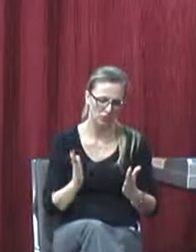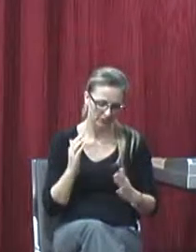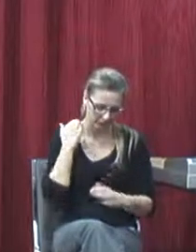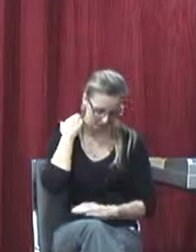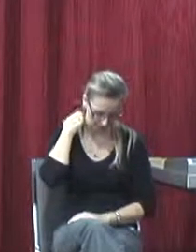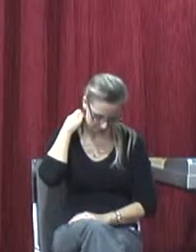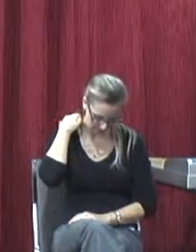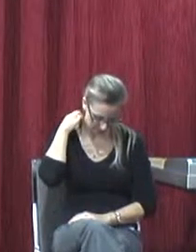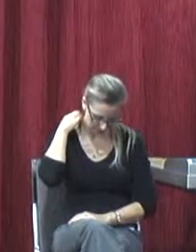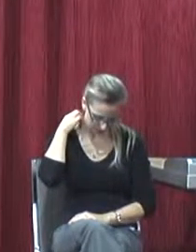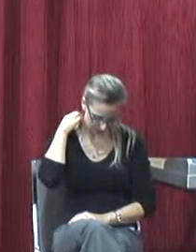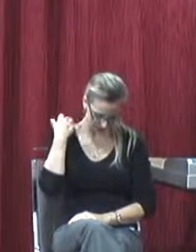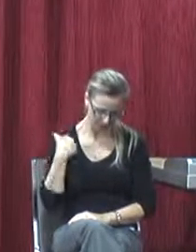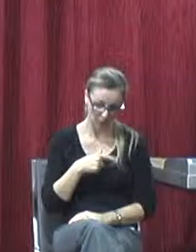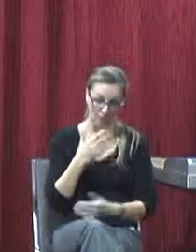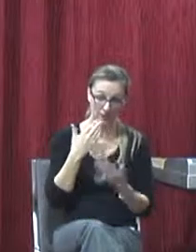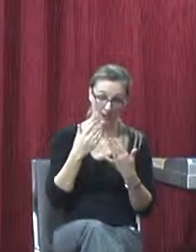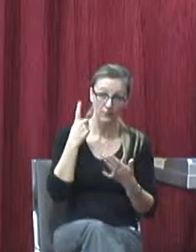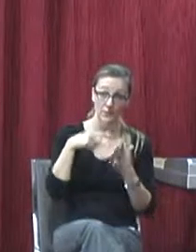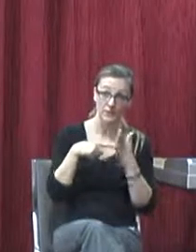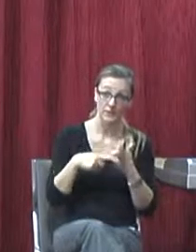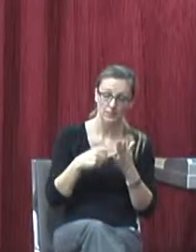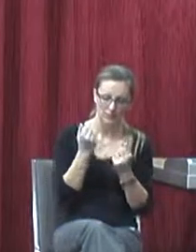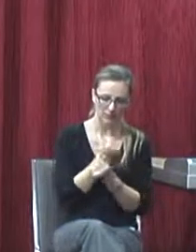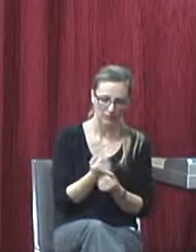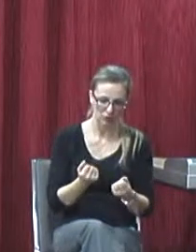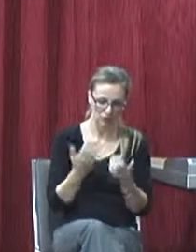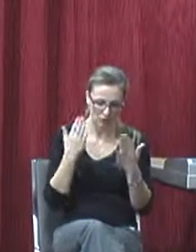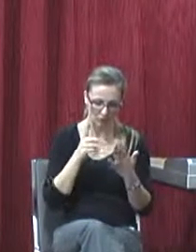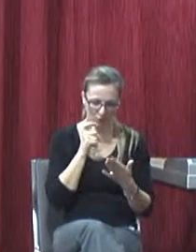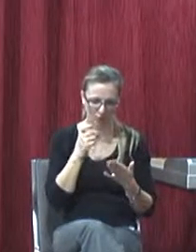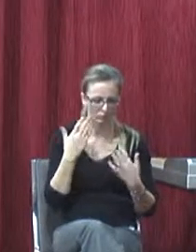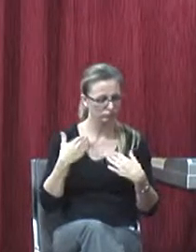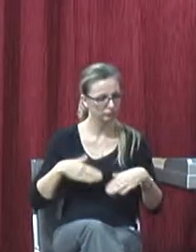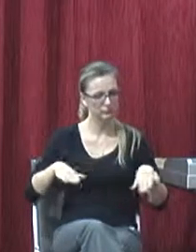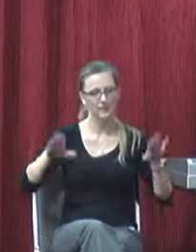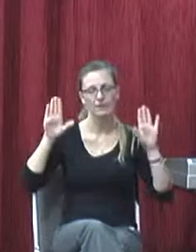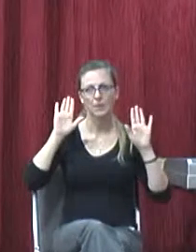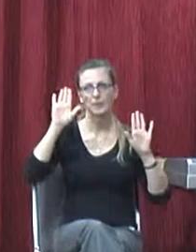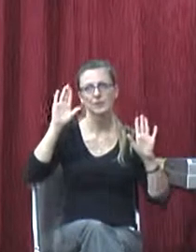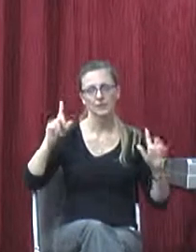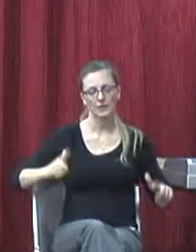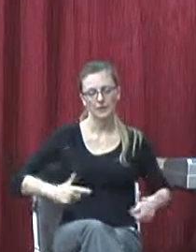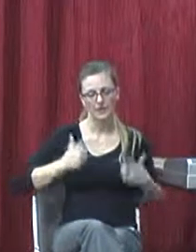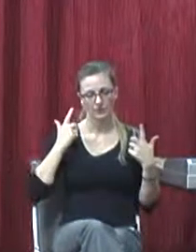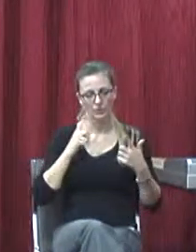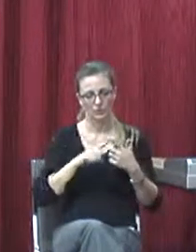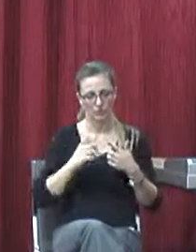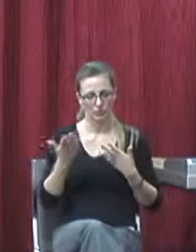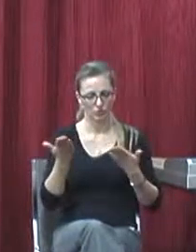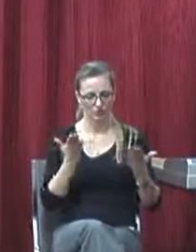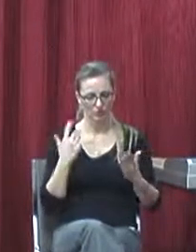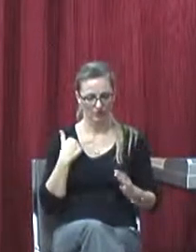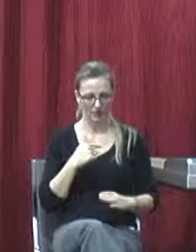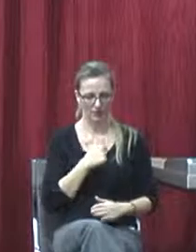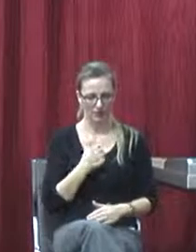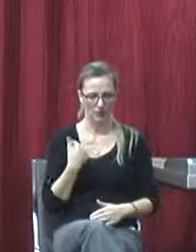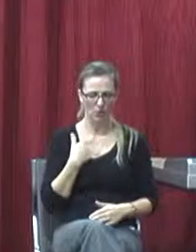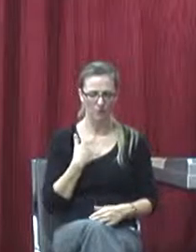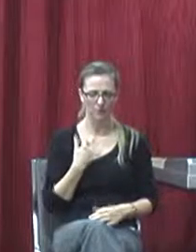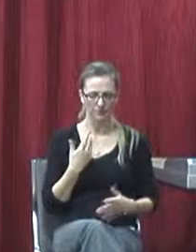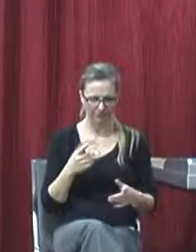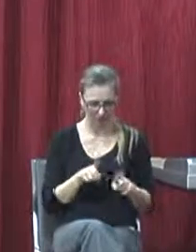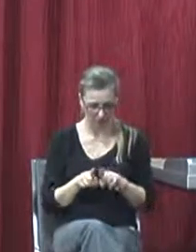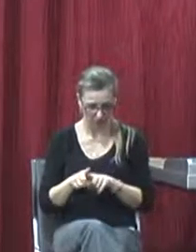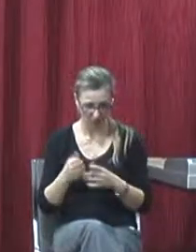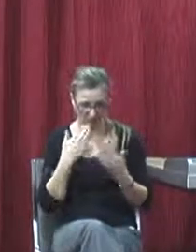God. We thank you for the example of Yeshua, who laid down his life to serve. We thank you for the example of Joseph, who